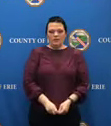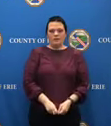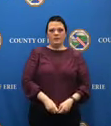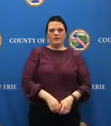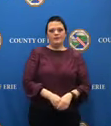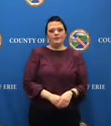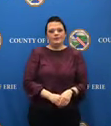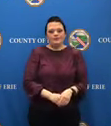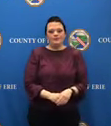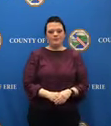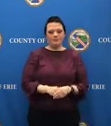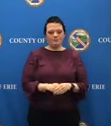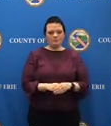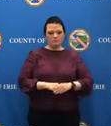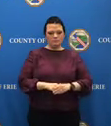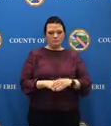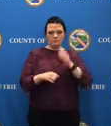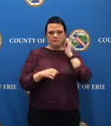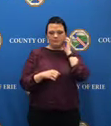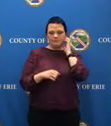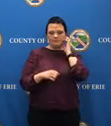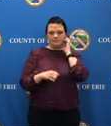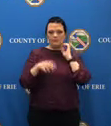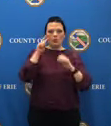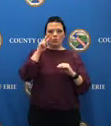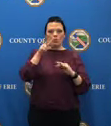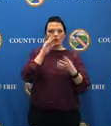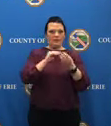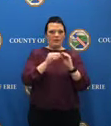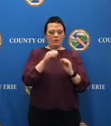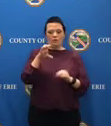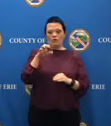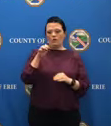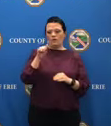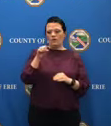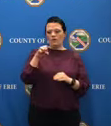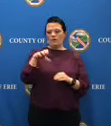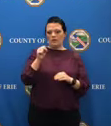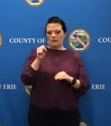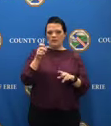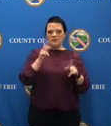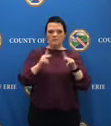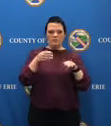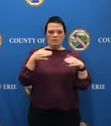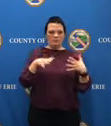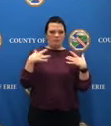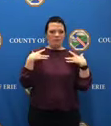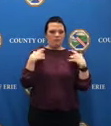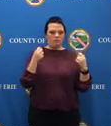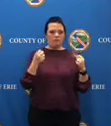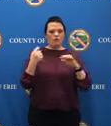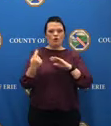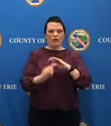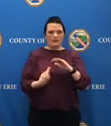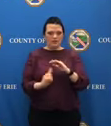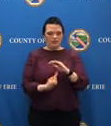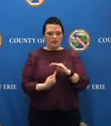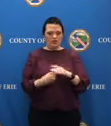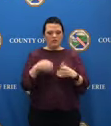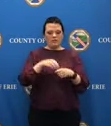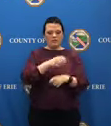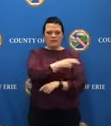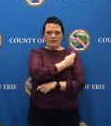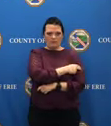So looking at the number of cases, people have died, recovered, and in isolation and